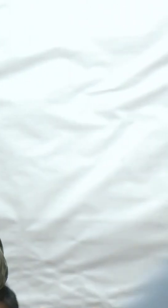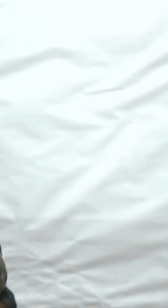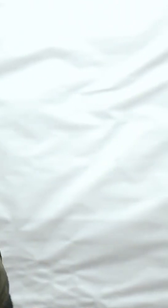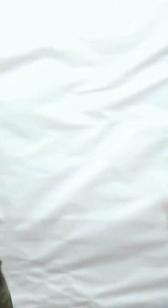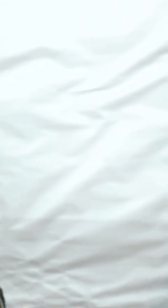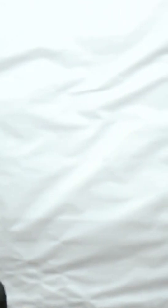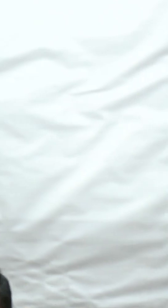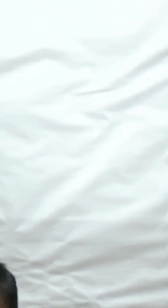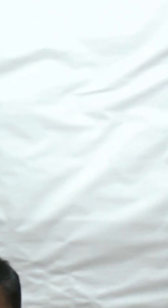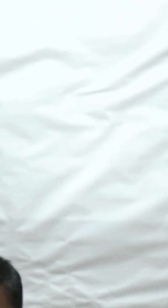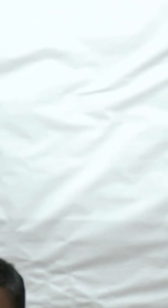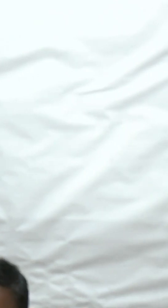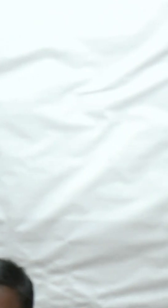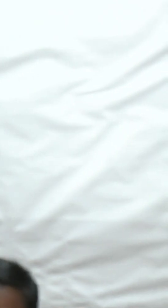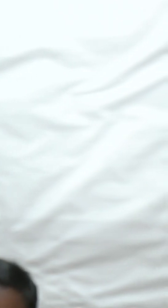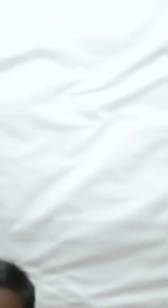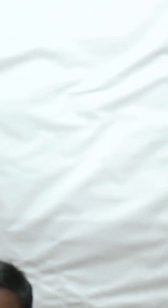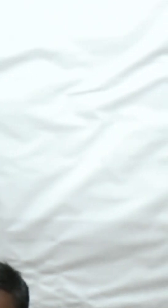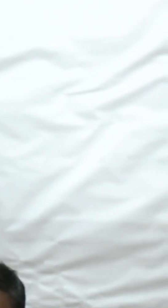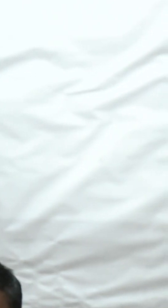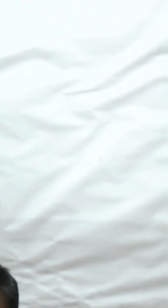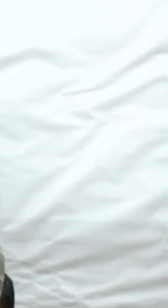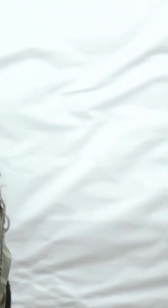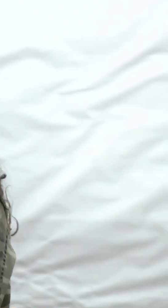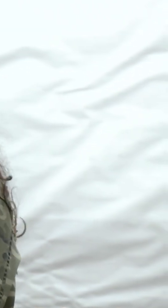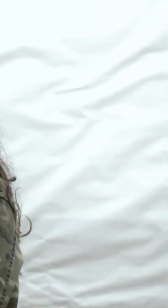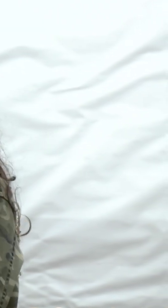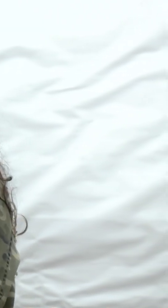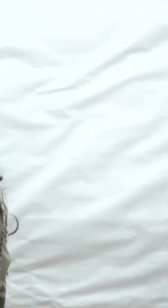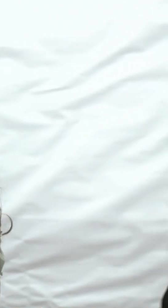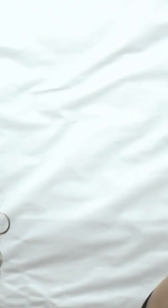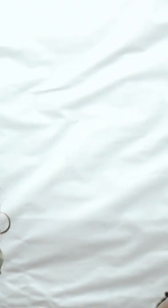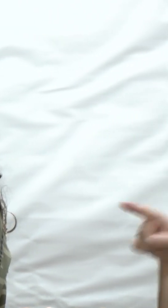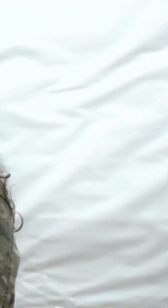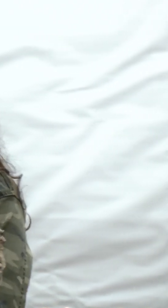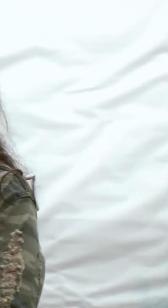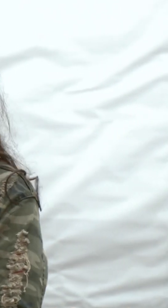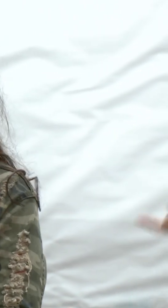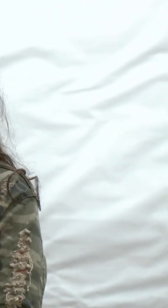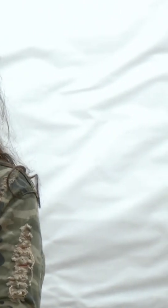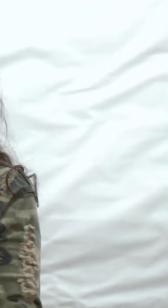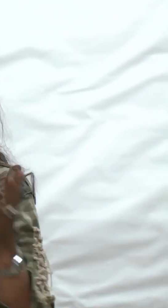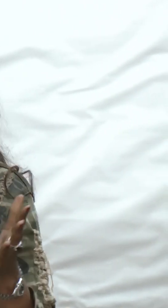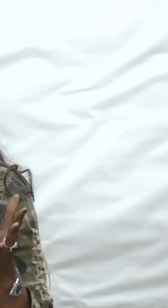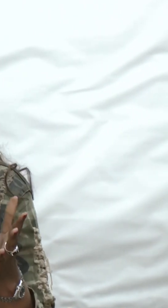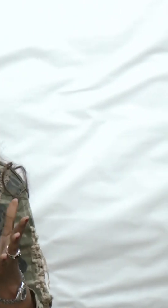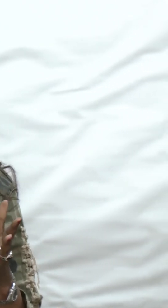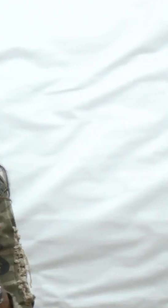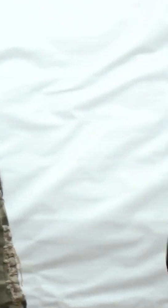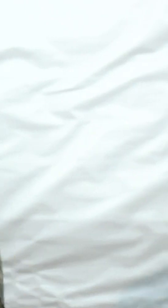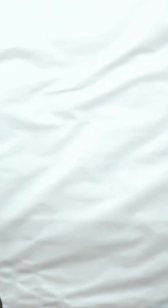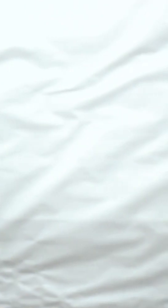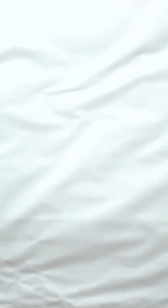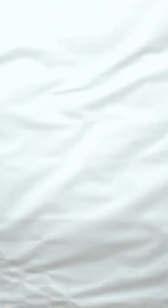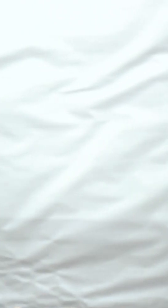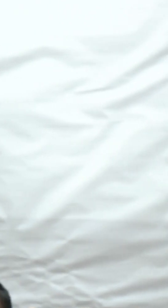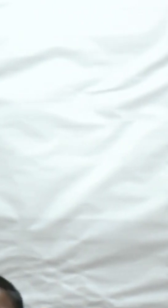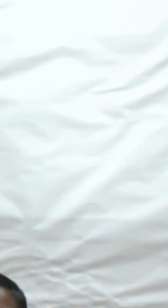today. And also want to thank Alderman Cone for being here with us today in the beautiful 3rd Ward.